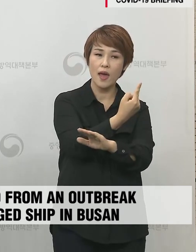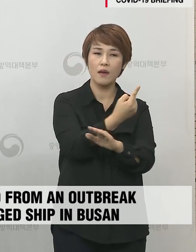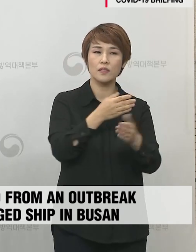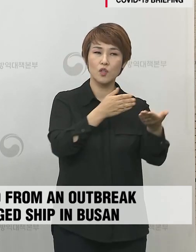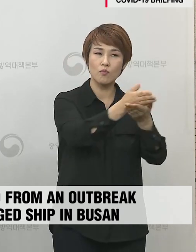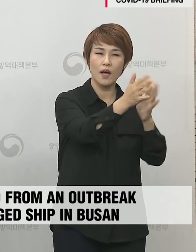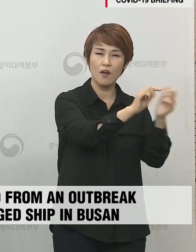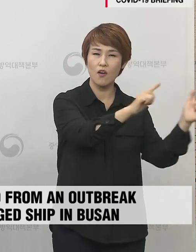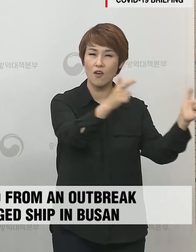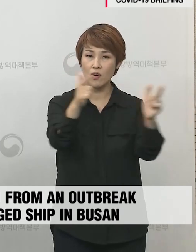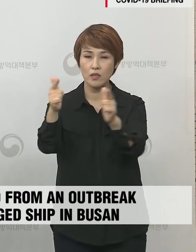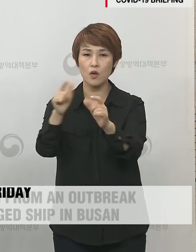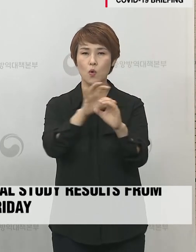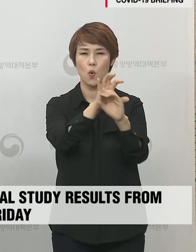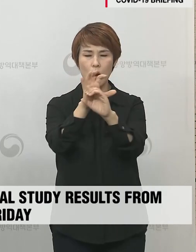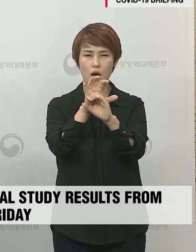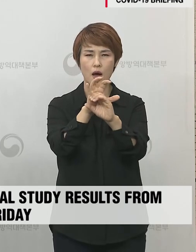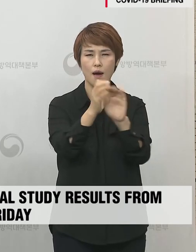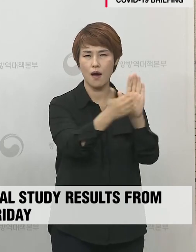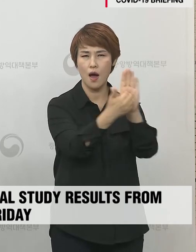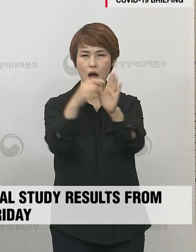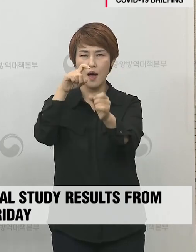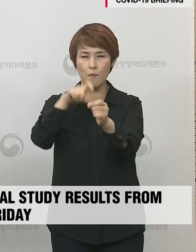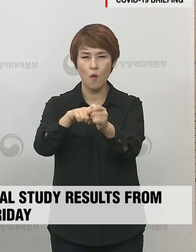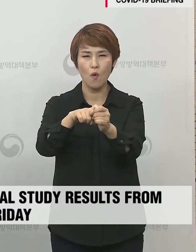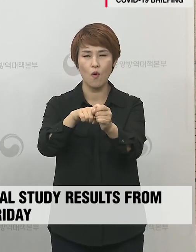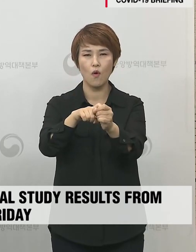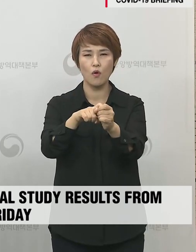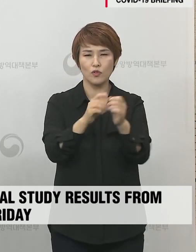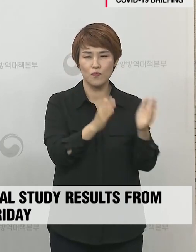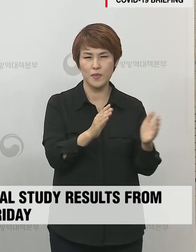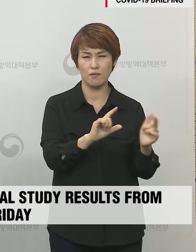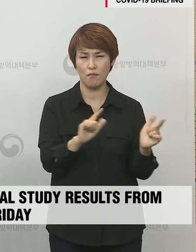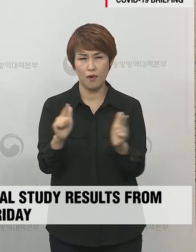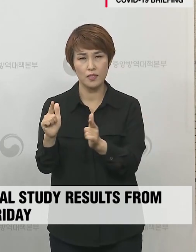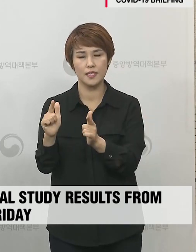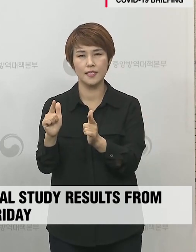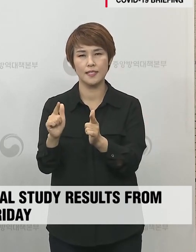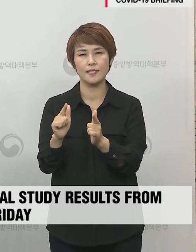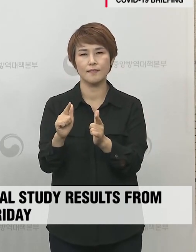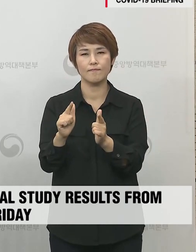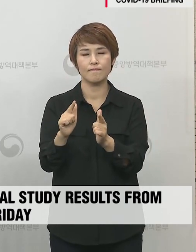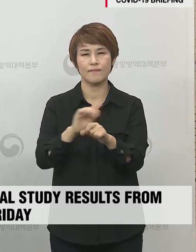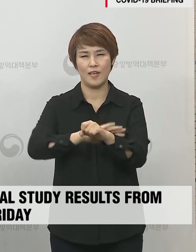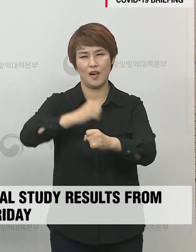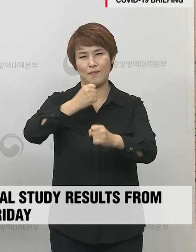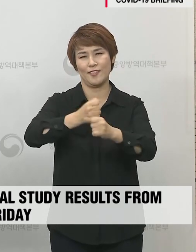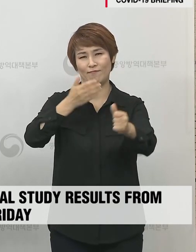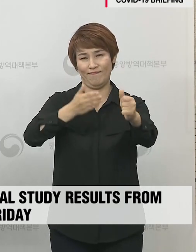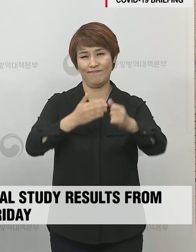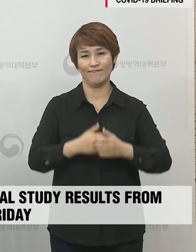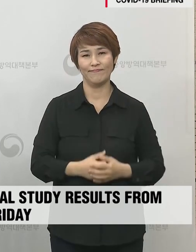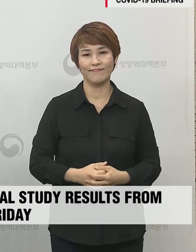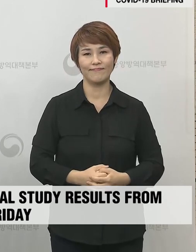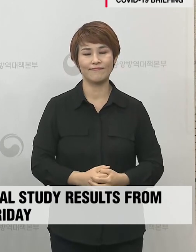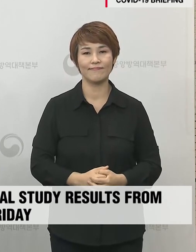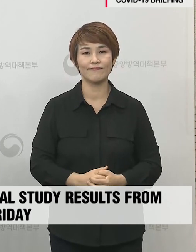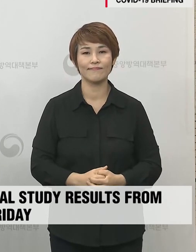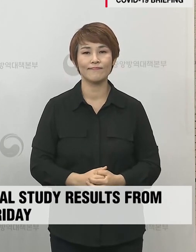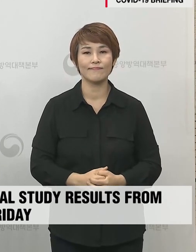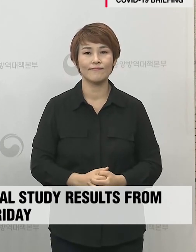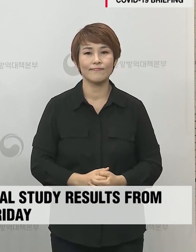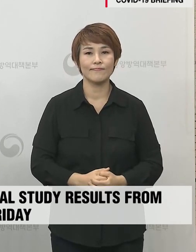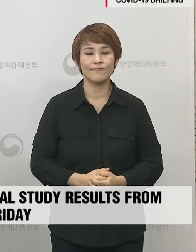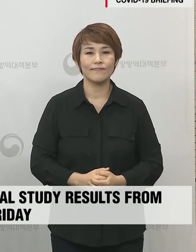opportunity, we hope that a lot of the experts here at home and abroad could accumulate evidential scientific data.